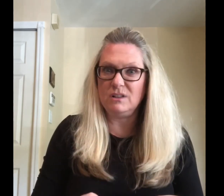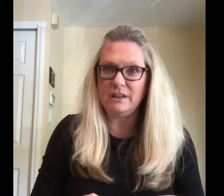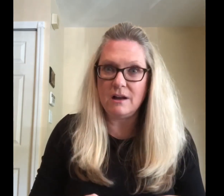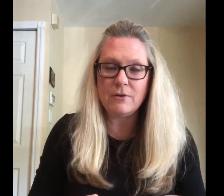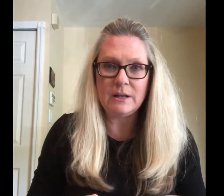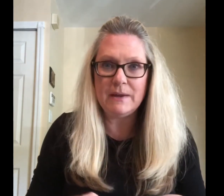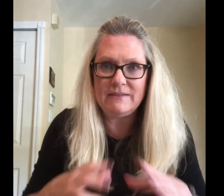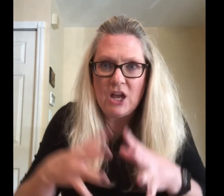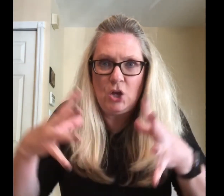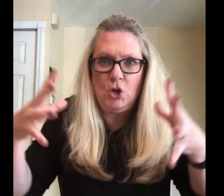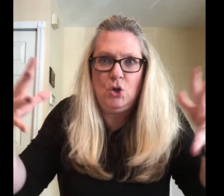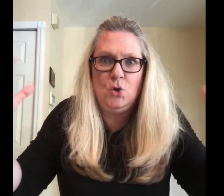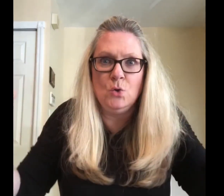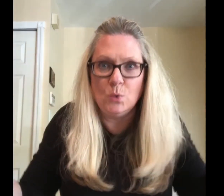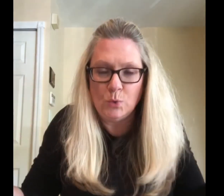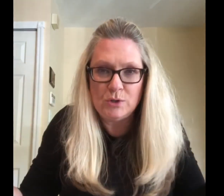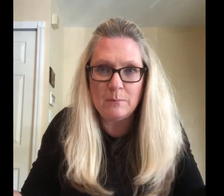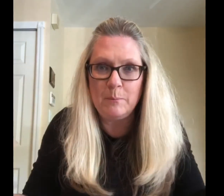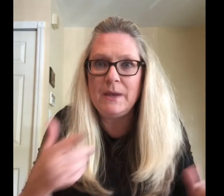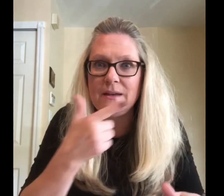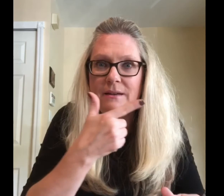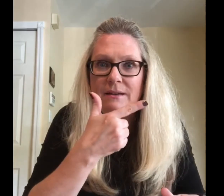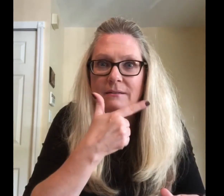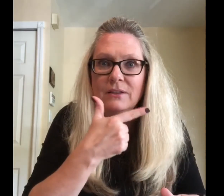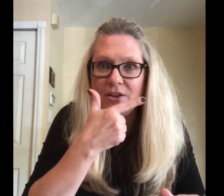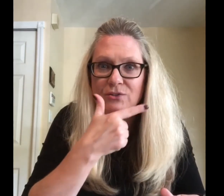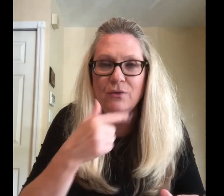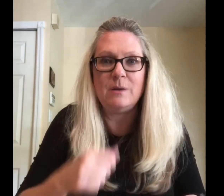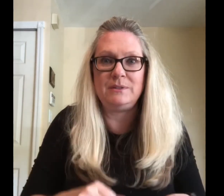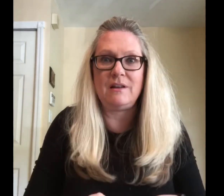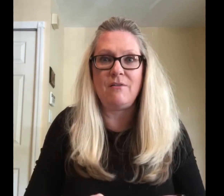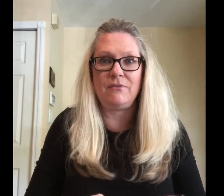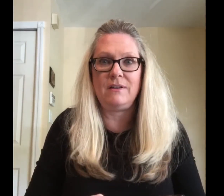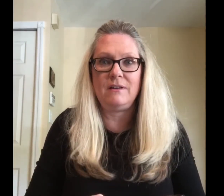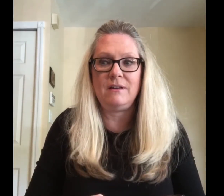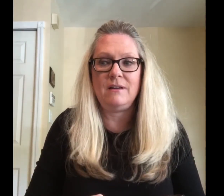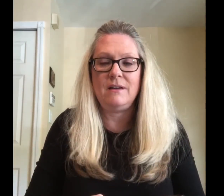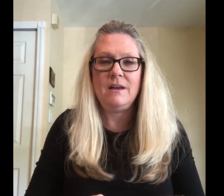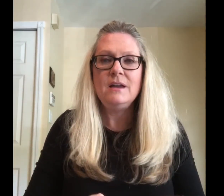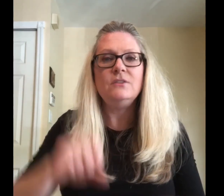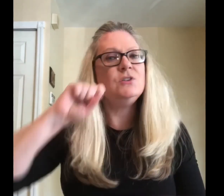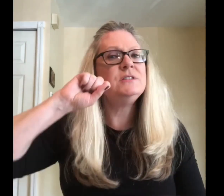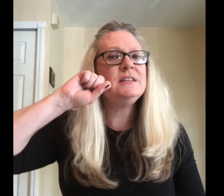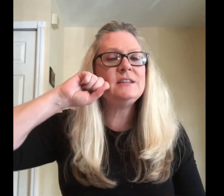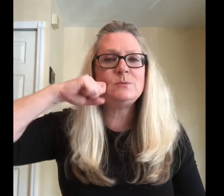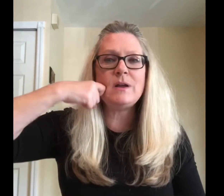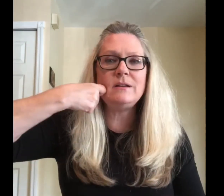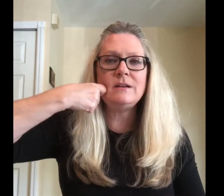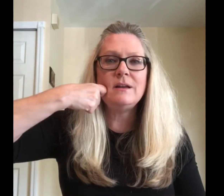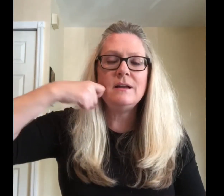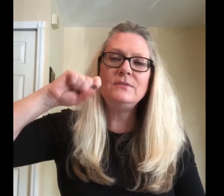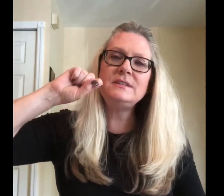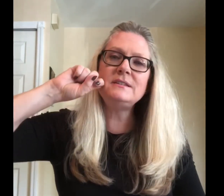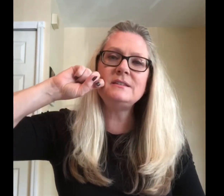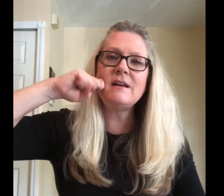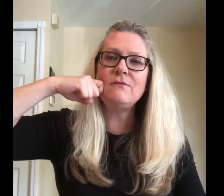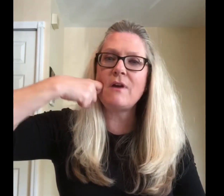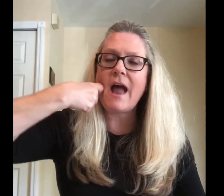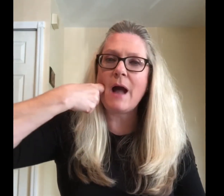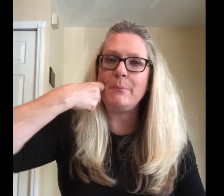hungry to make that huge, big lunch for himself. Did you see this one? This is the sign for apple.